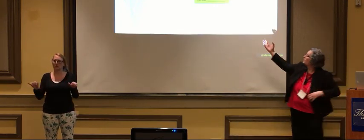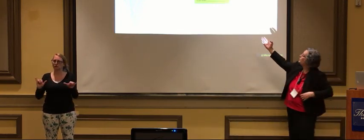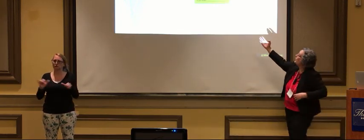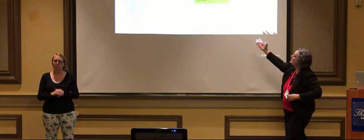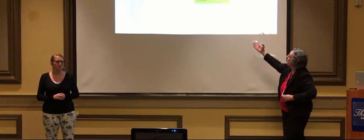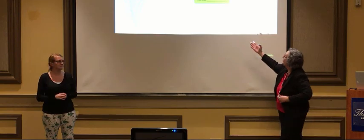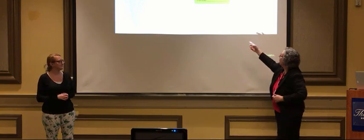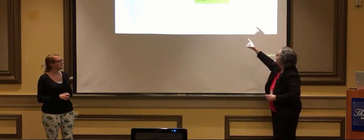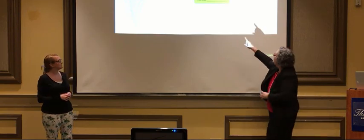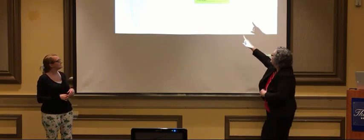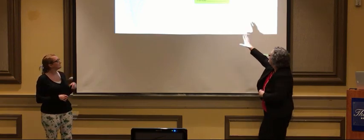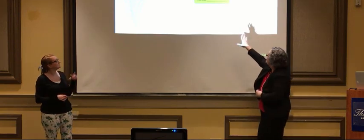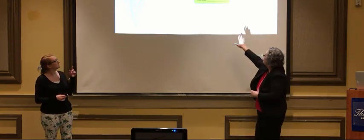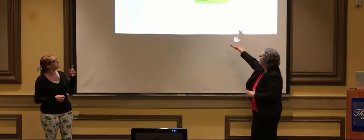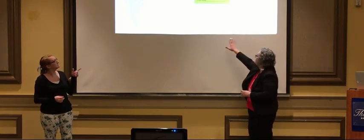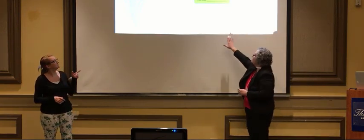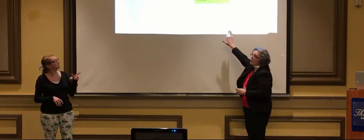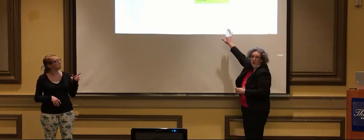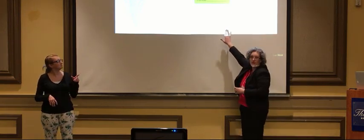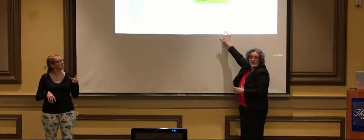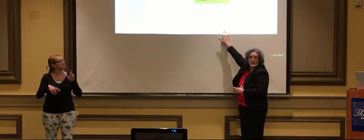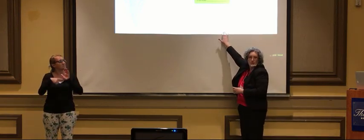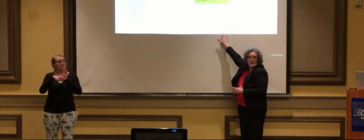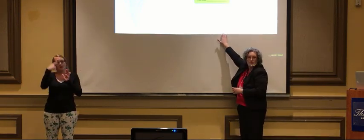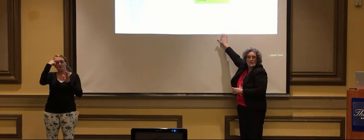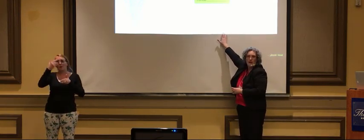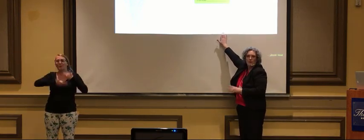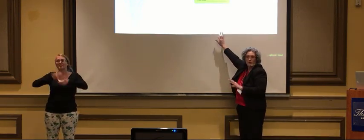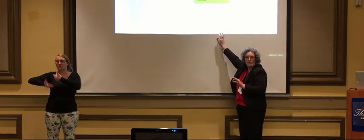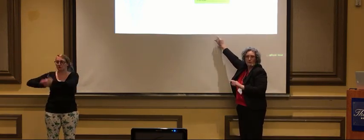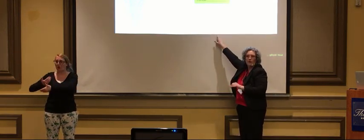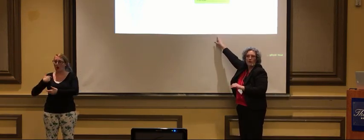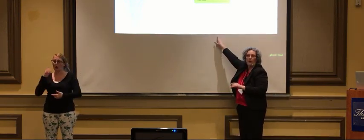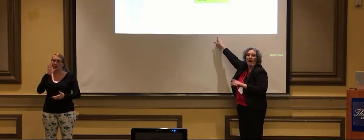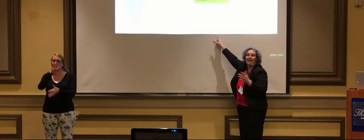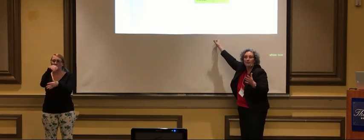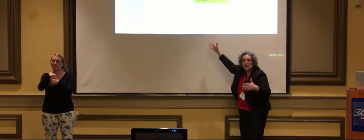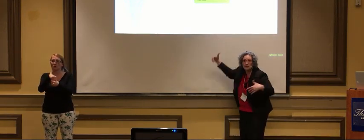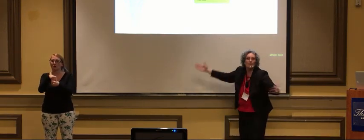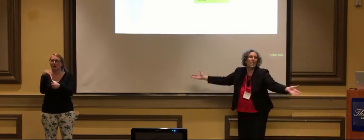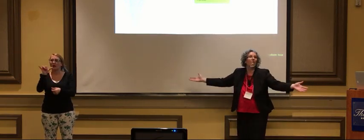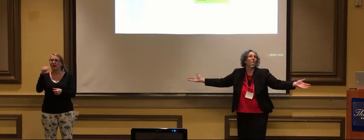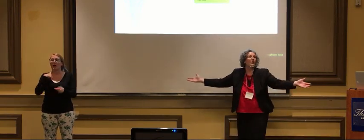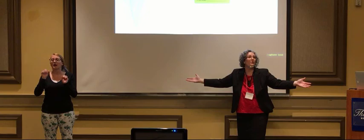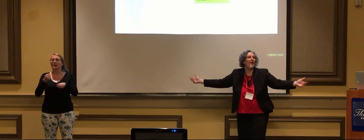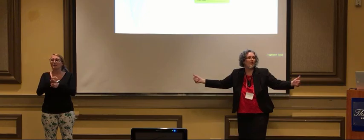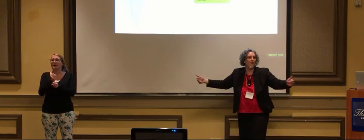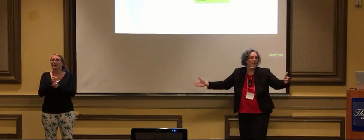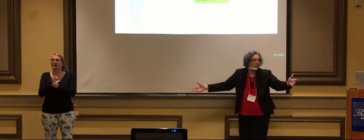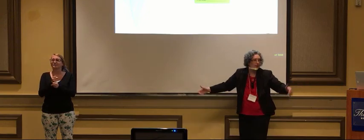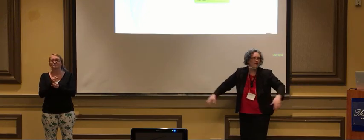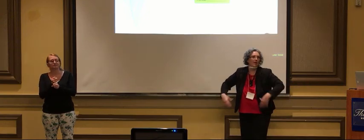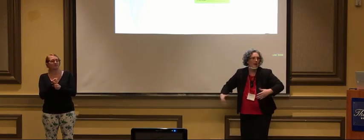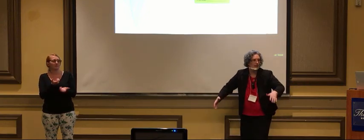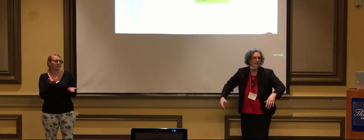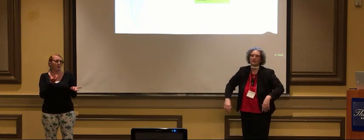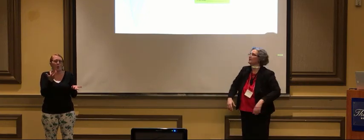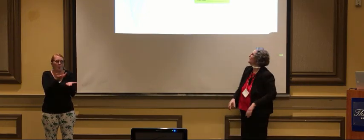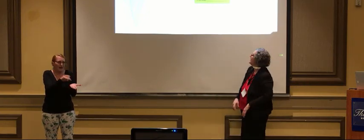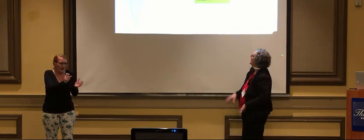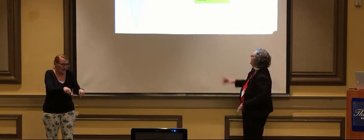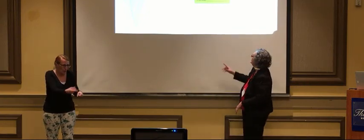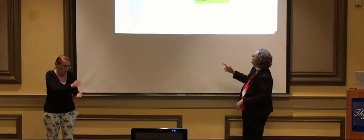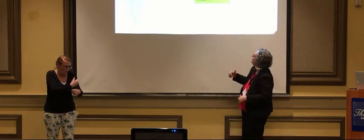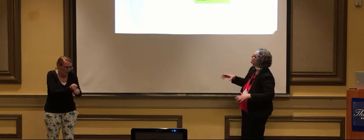Here's the 4-square template. So this is for procedural. So I would include, I can make, what can you make? Peanut butter, cake.